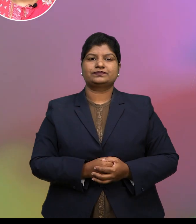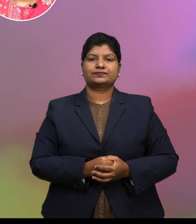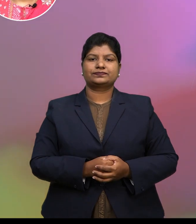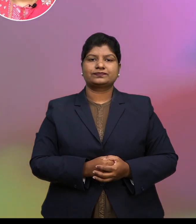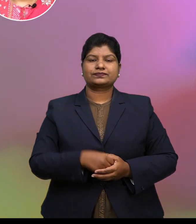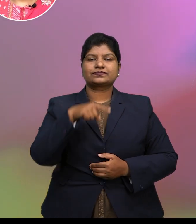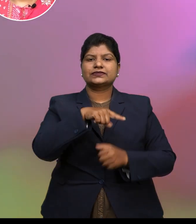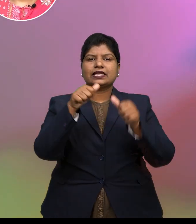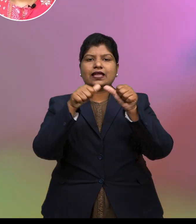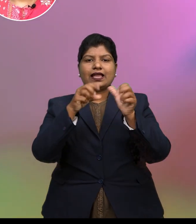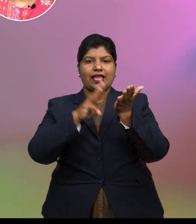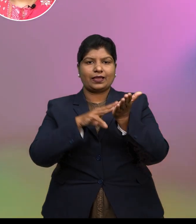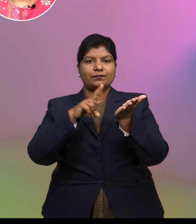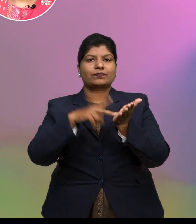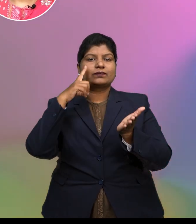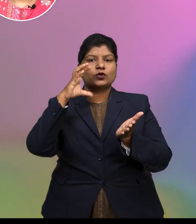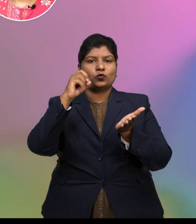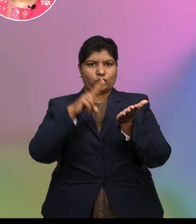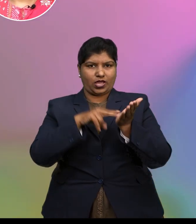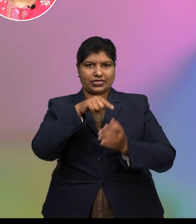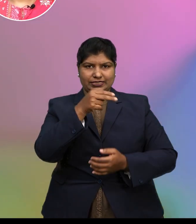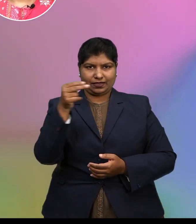the amnion,